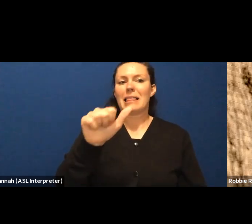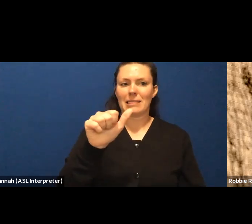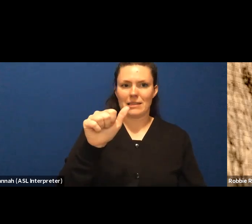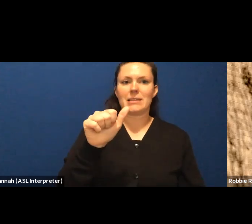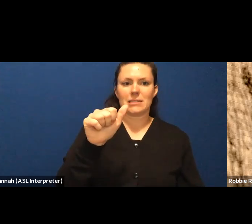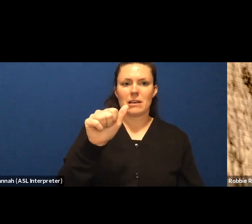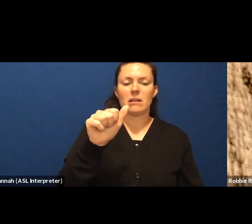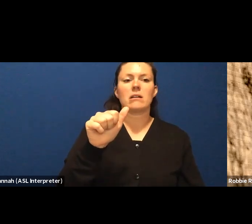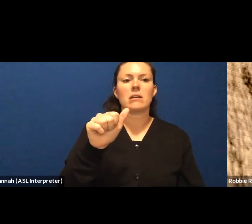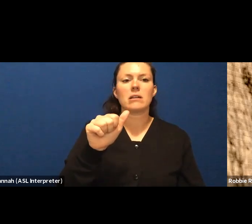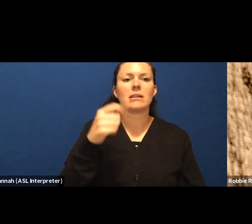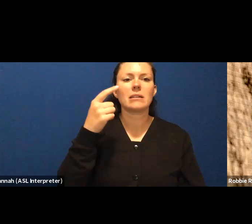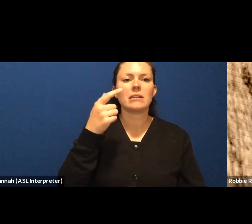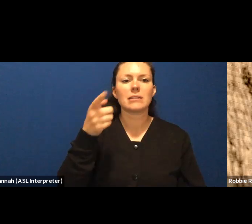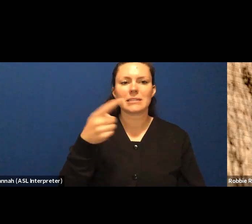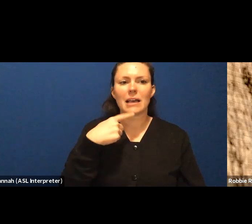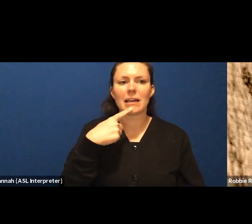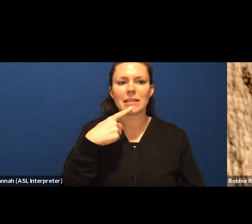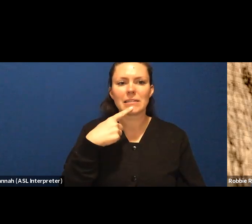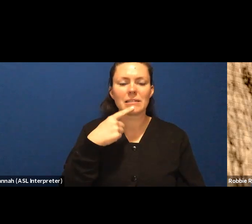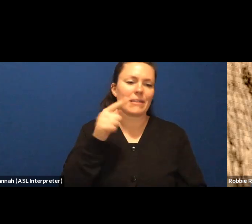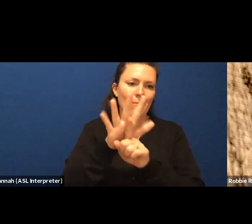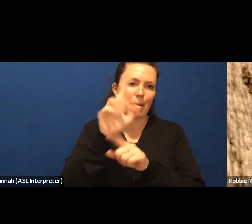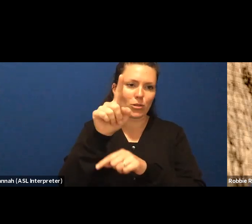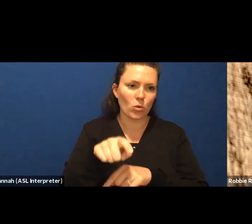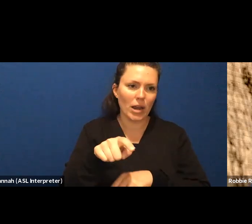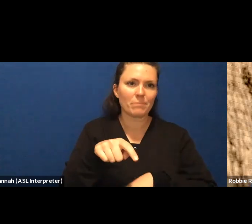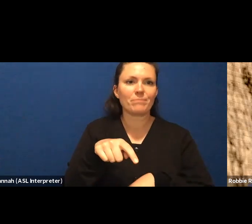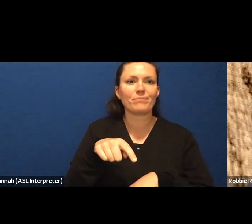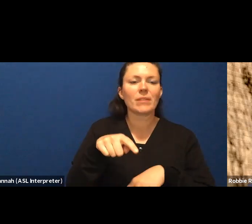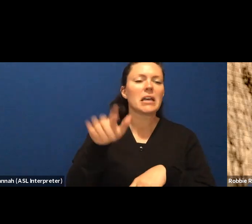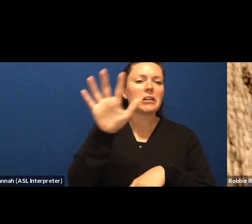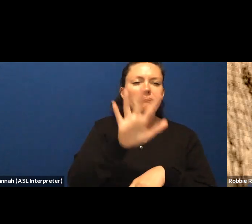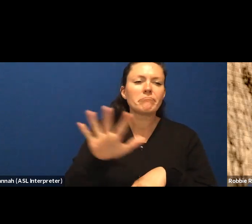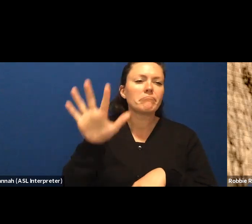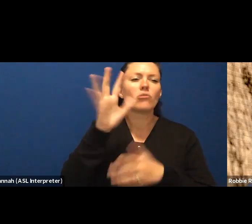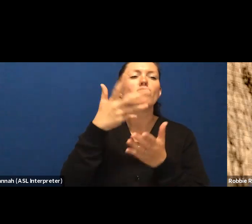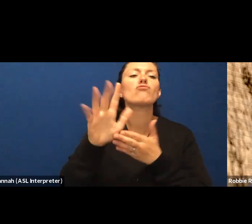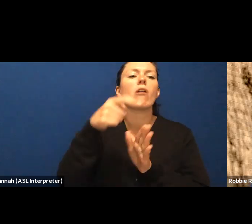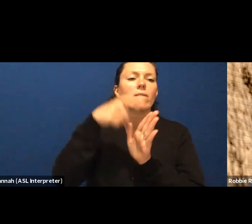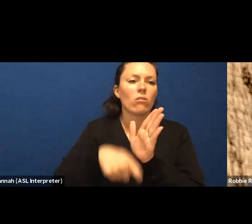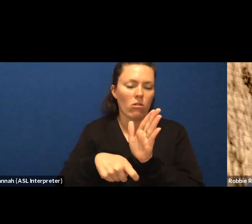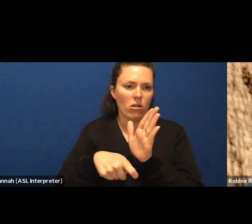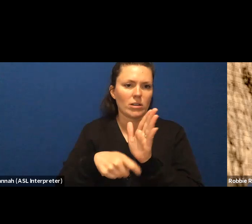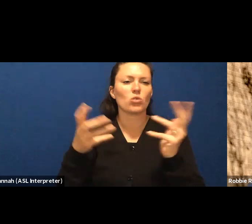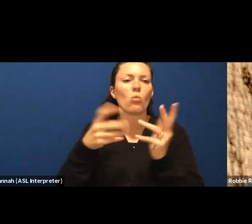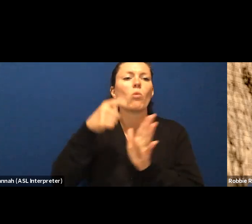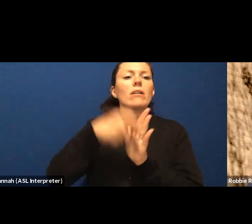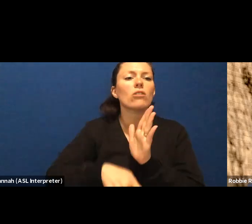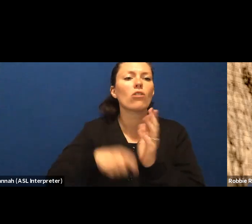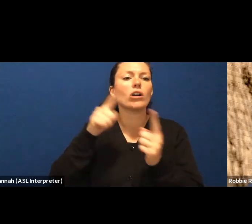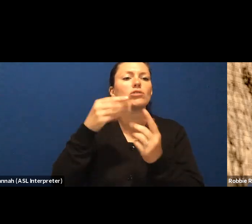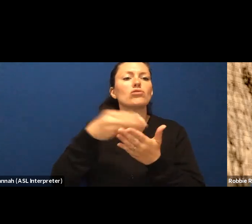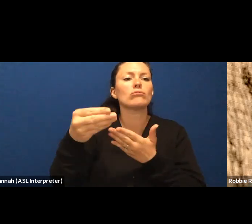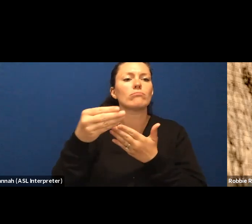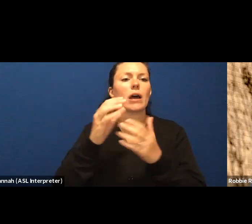Robbie. Lisa is wondering, popular question, ballpark cost, just roughly, of what it costs to purchase the